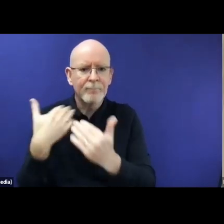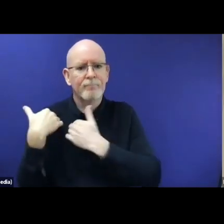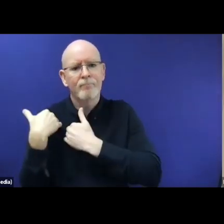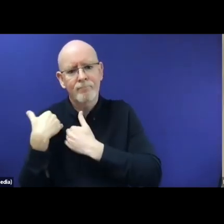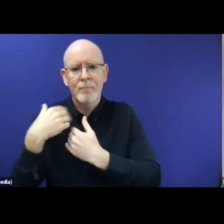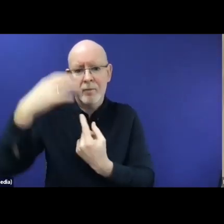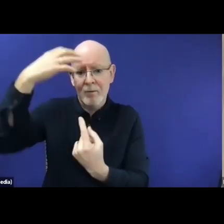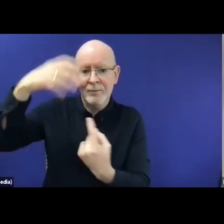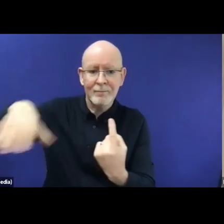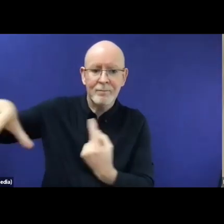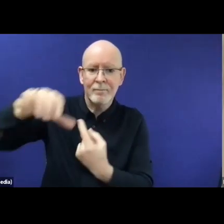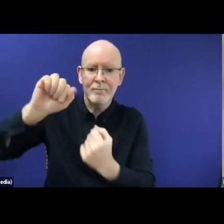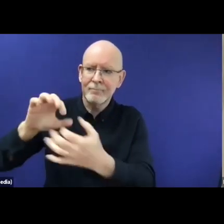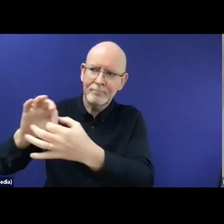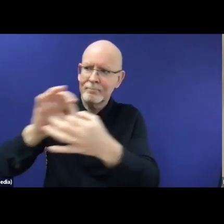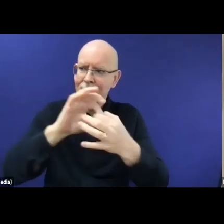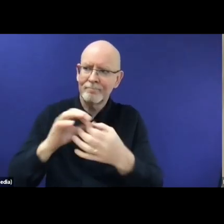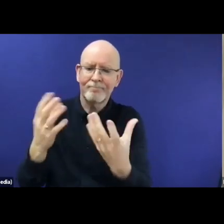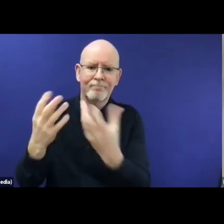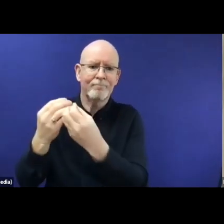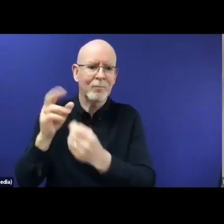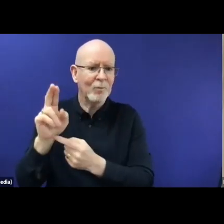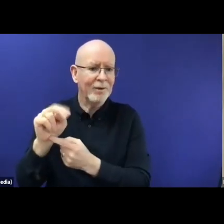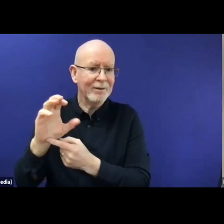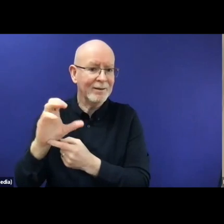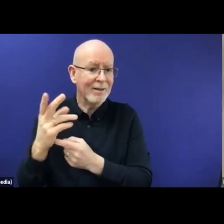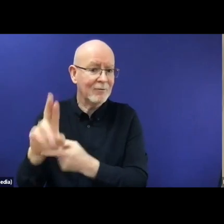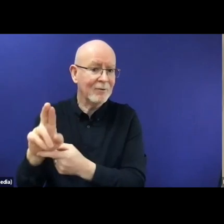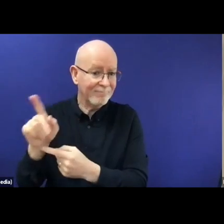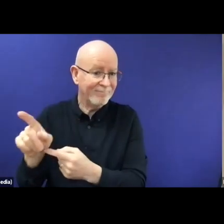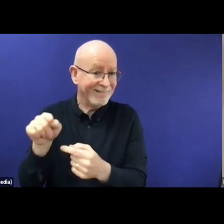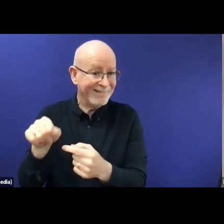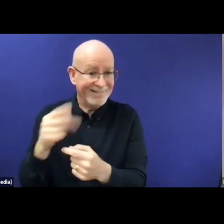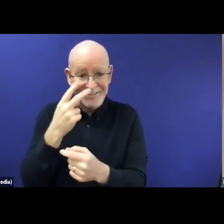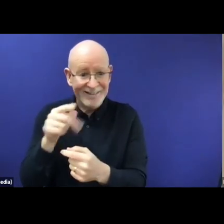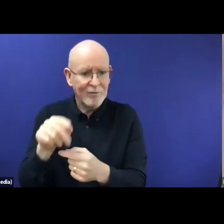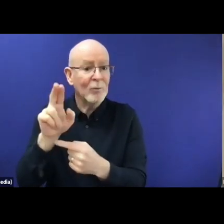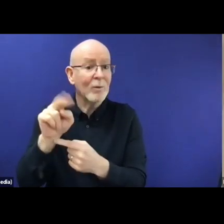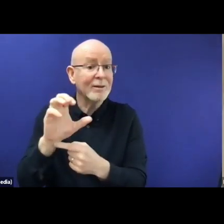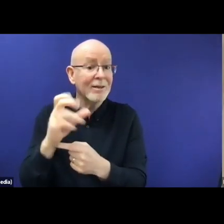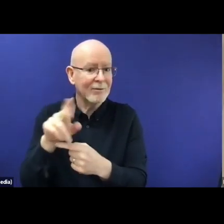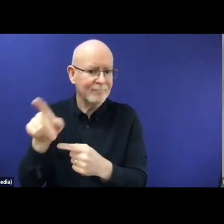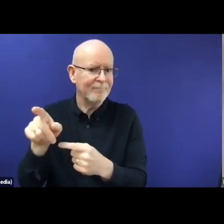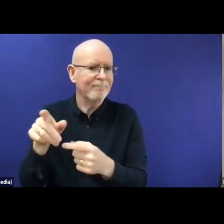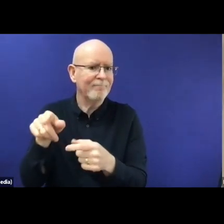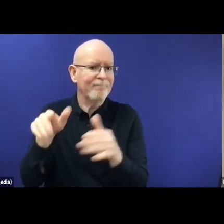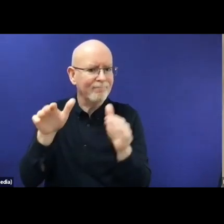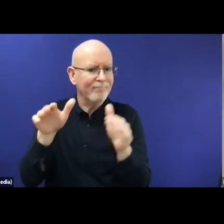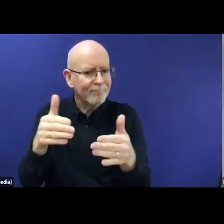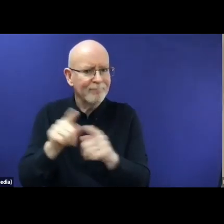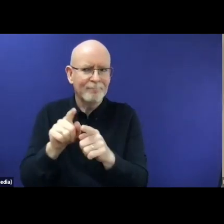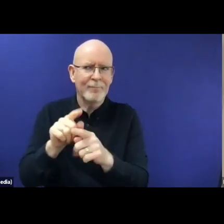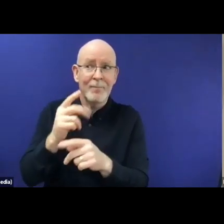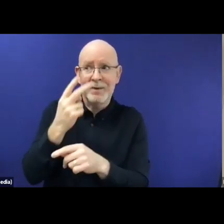Now, the correspondence between the statute and the convention was not perfect then, it is